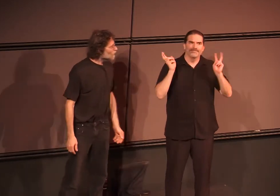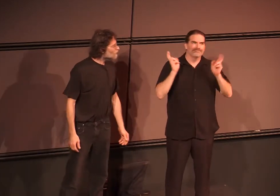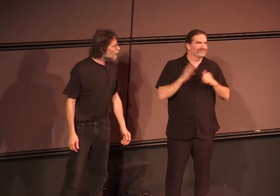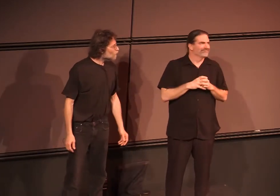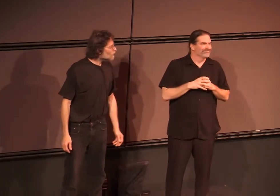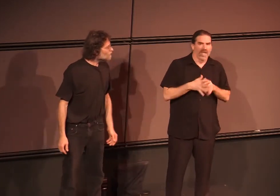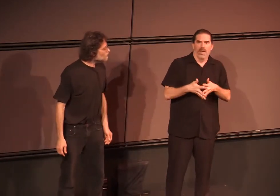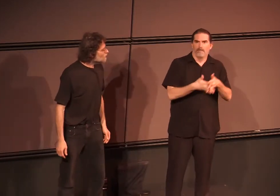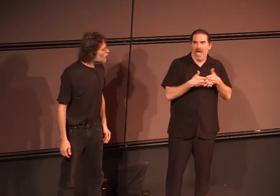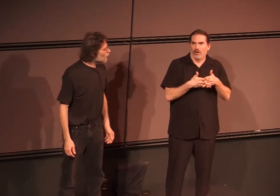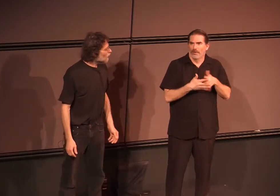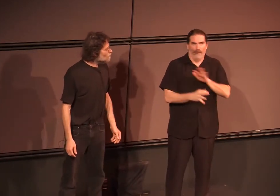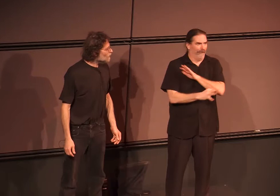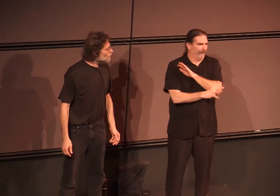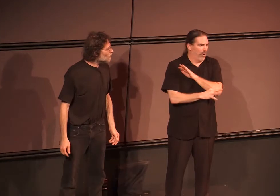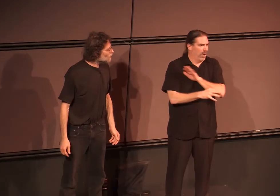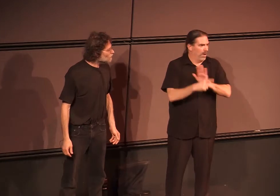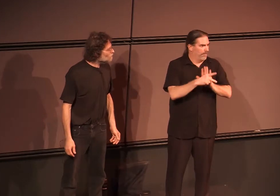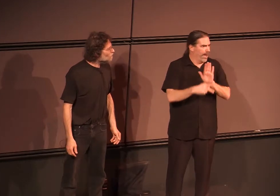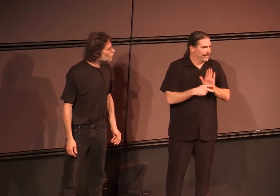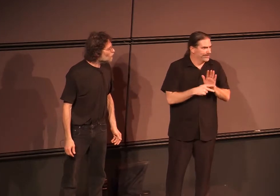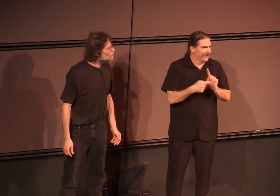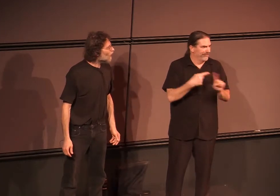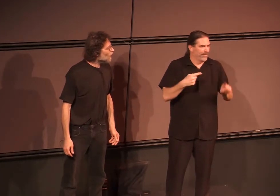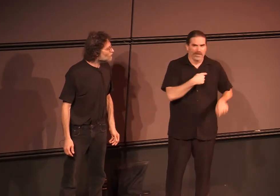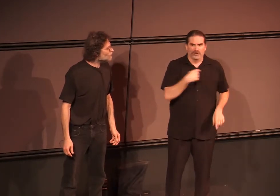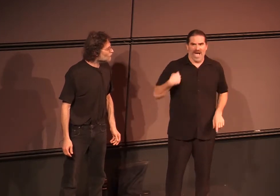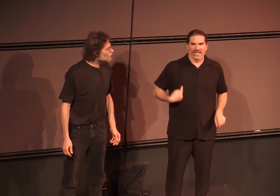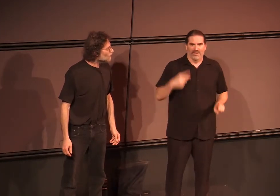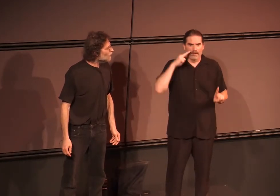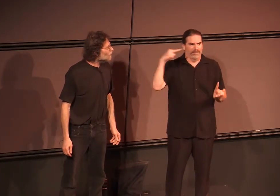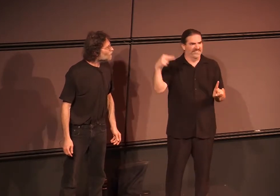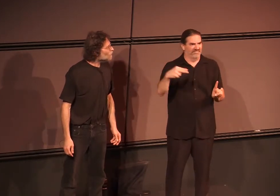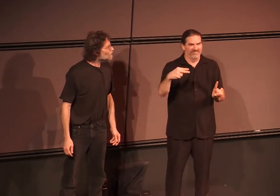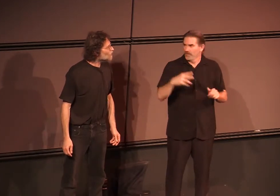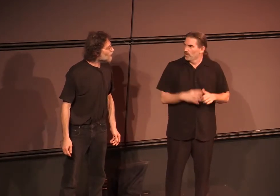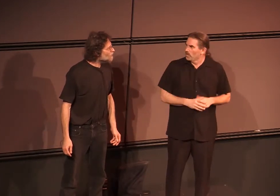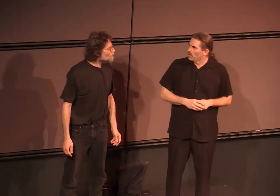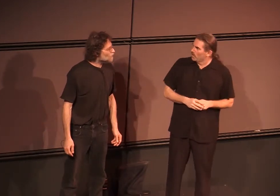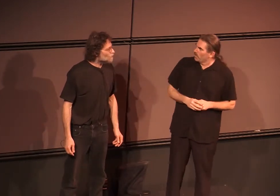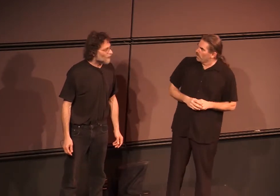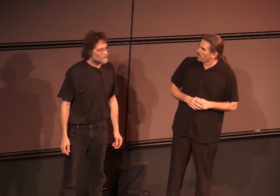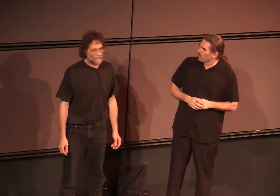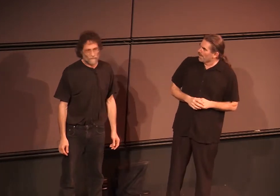That was the American foreign policy from a Chinese perspective.